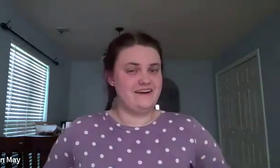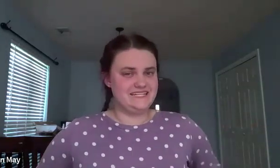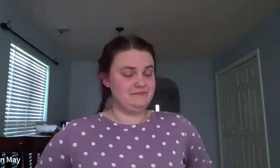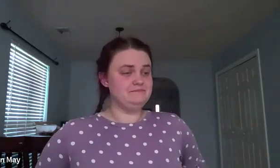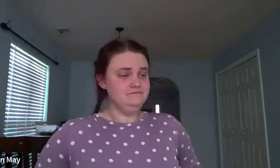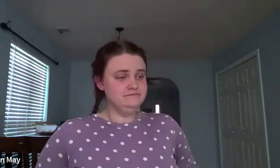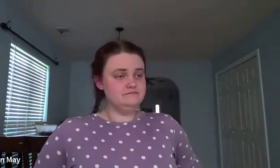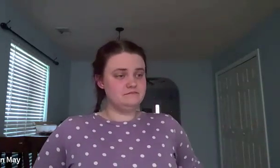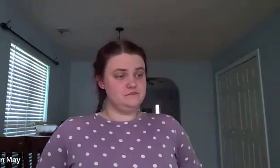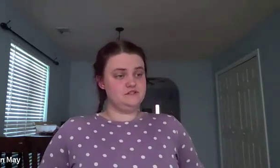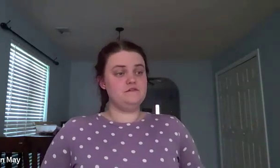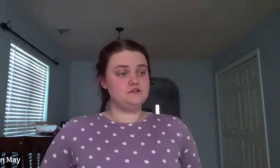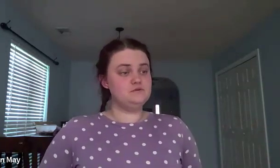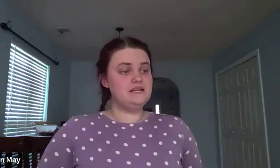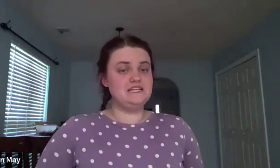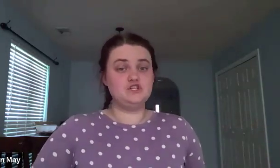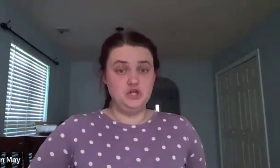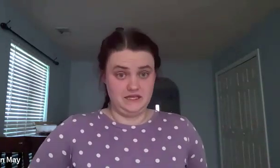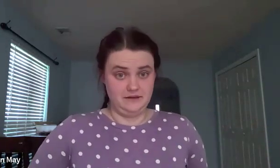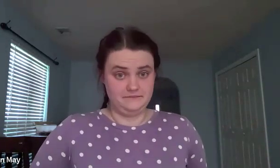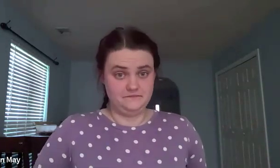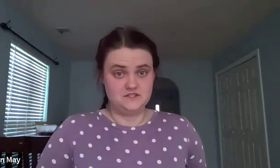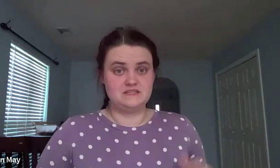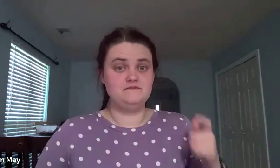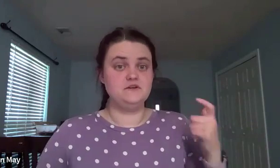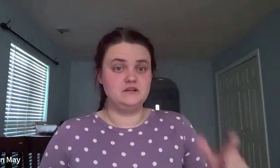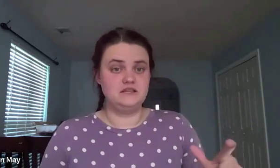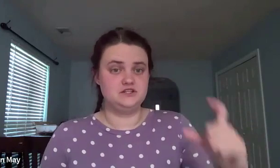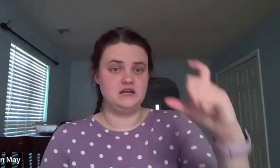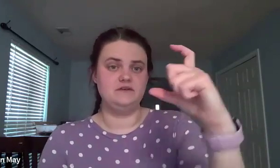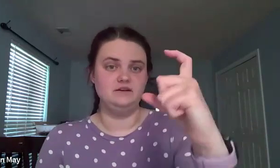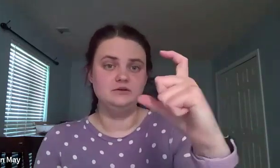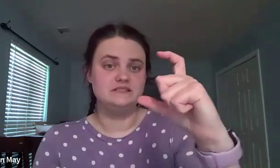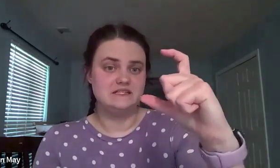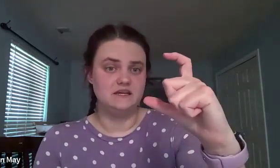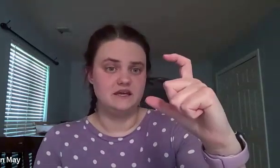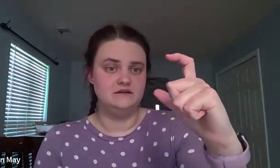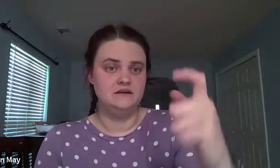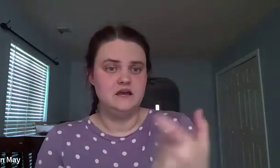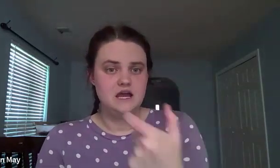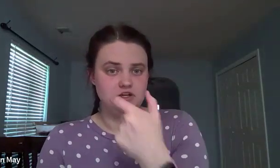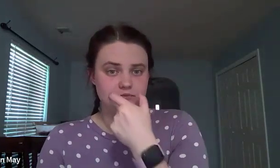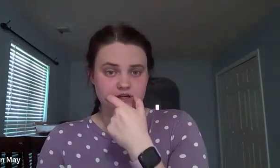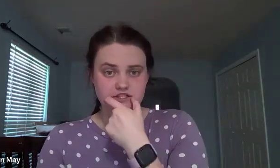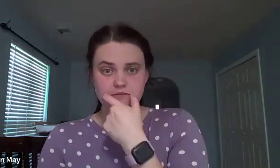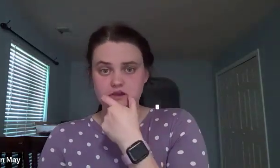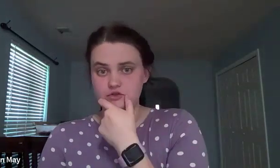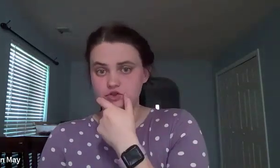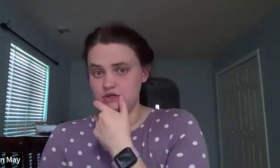tonight. So the first one is cookie. So the sign for cookie is you're going to have a little C again, and you're going to bring it to your mouth.